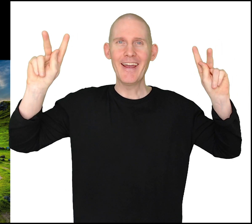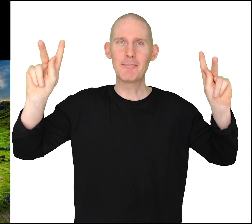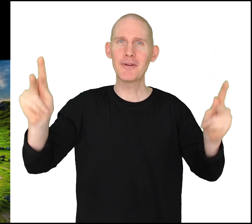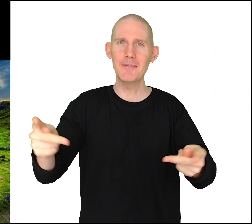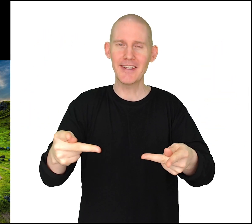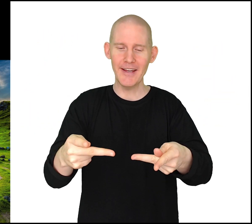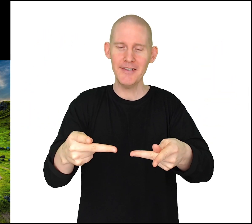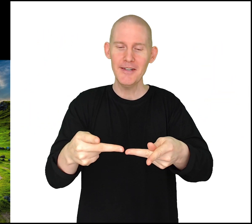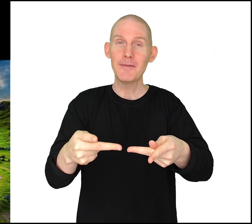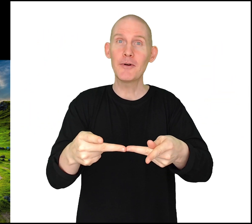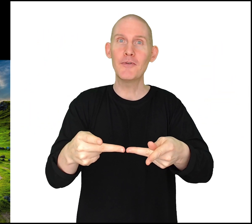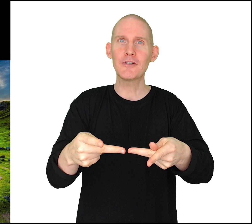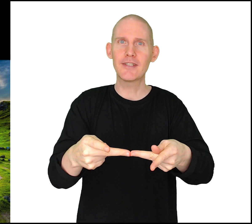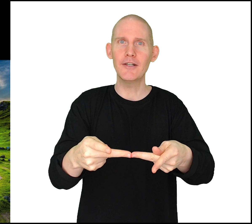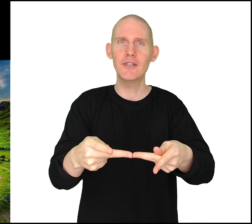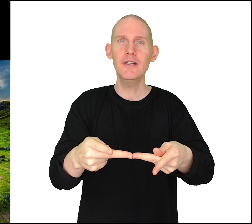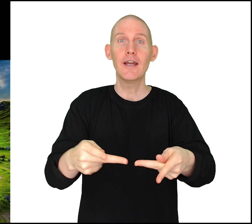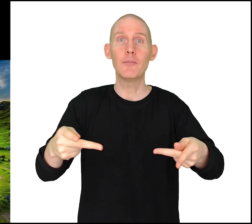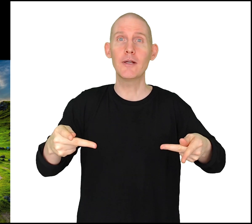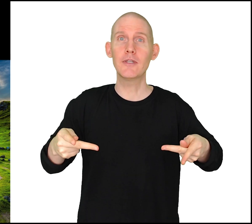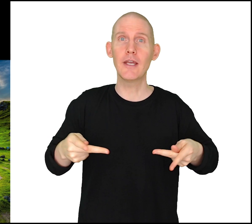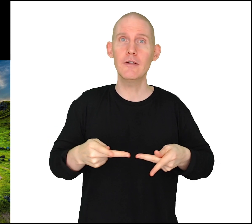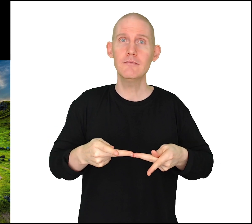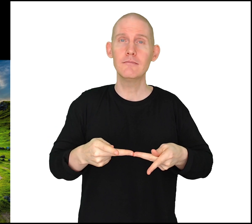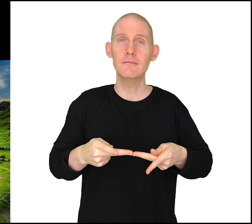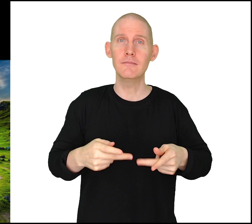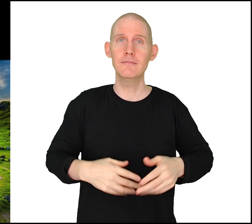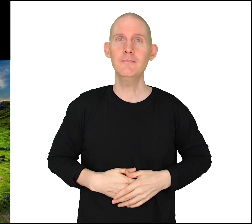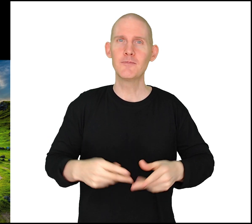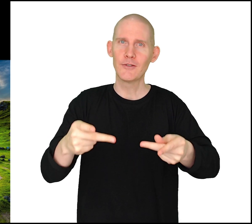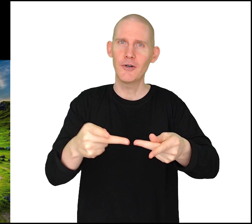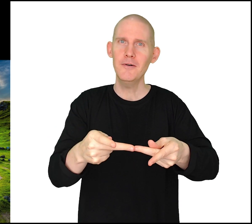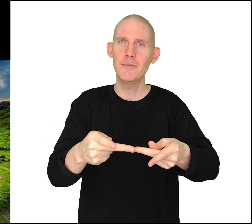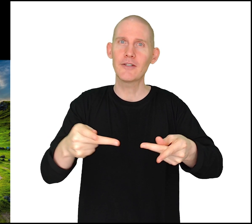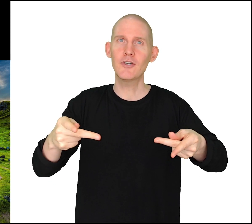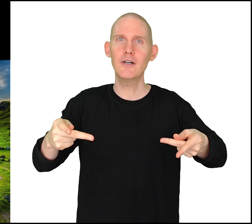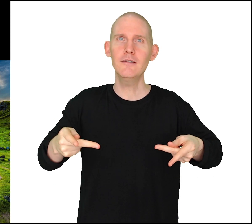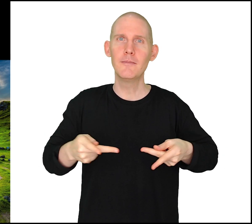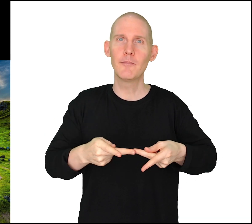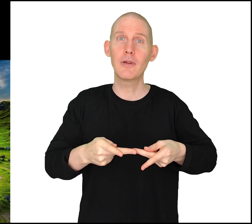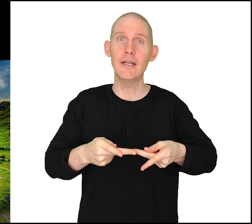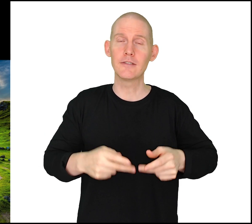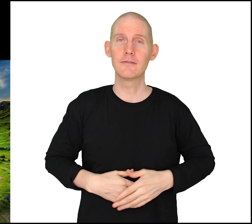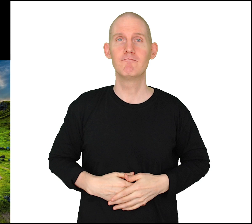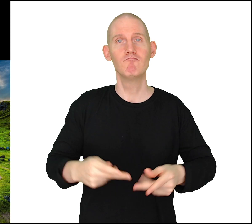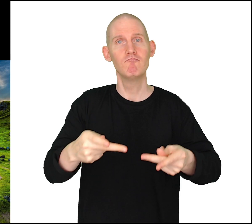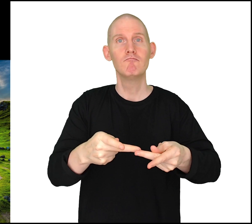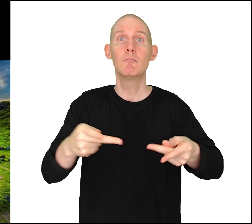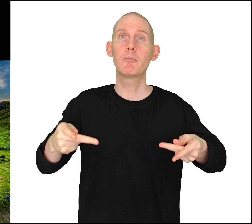put them together. Middle fingers touching. Bring them together. So make a circle. Place.